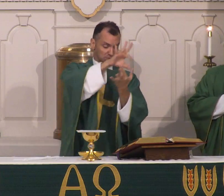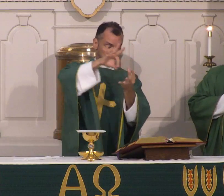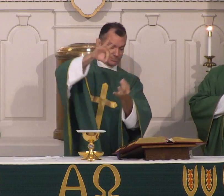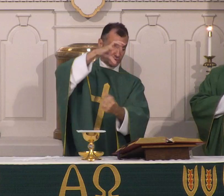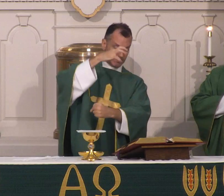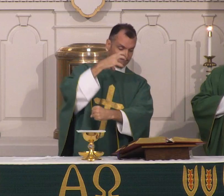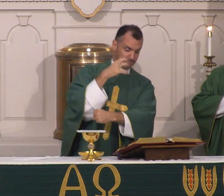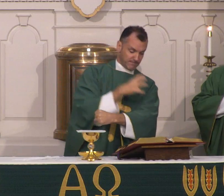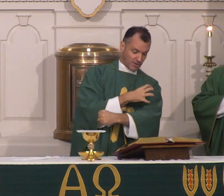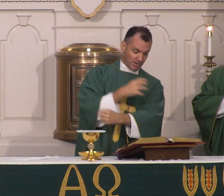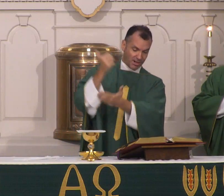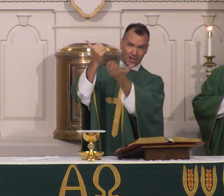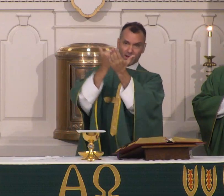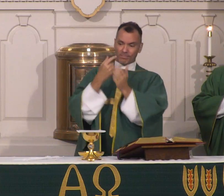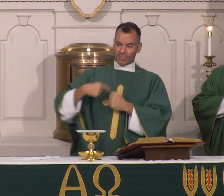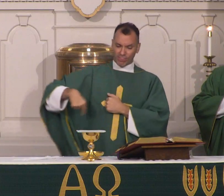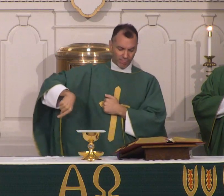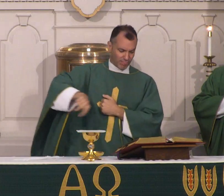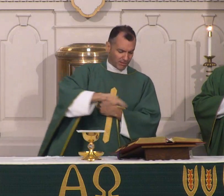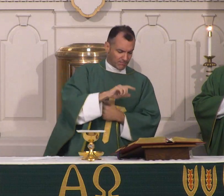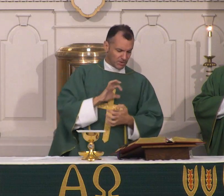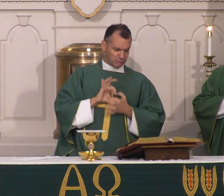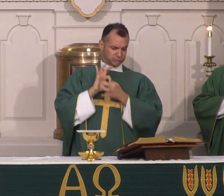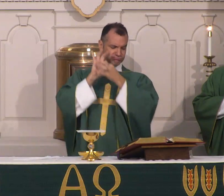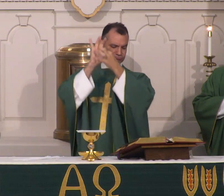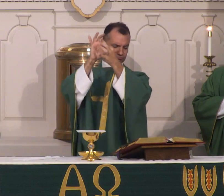to yourself, so